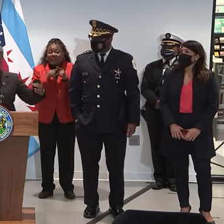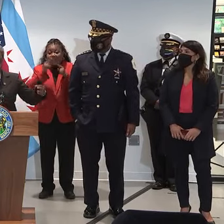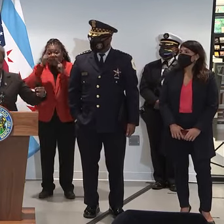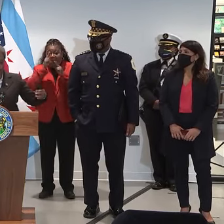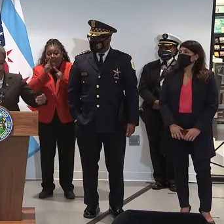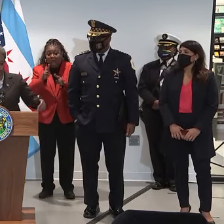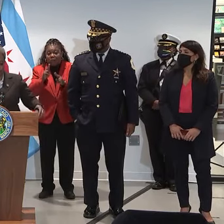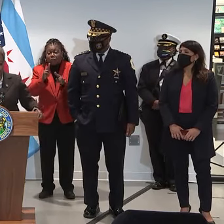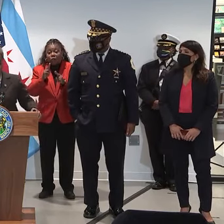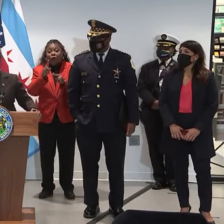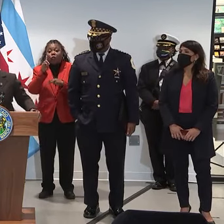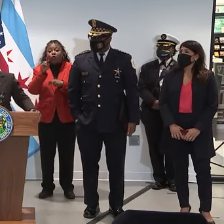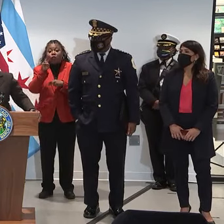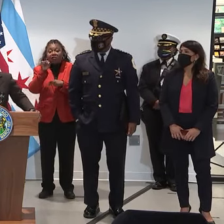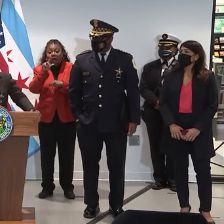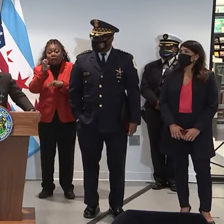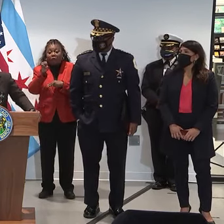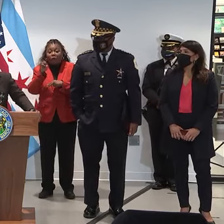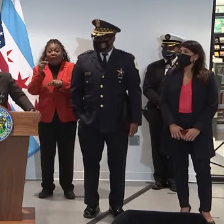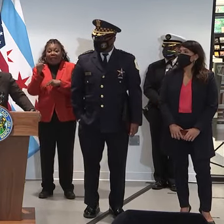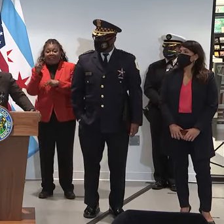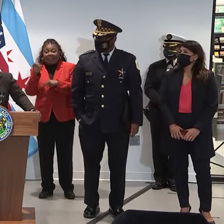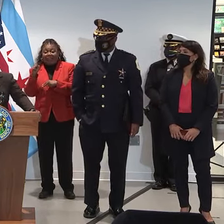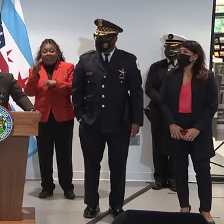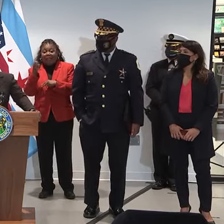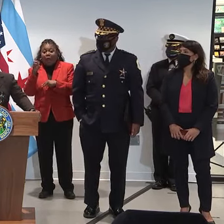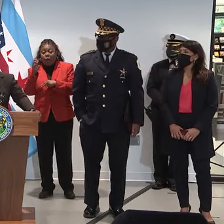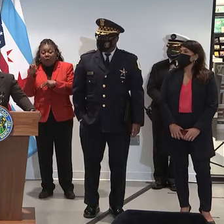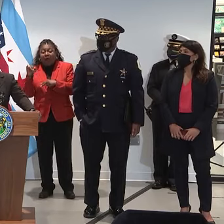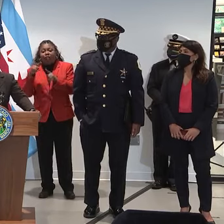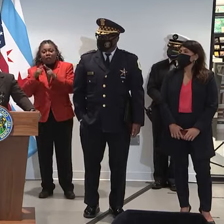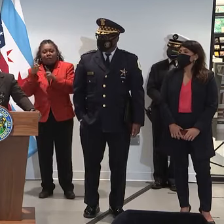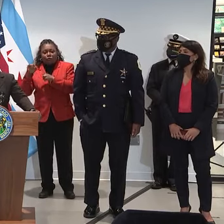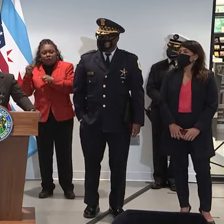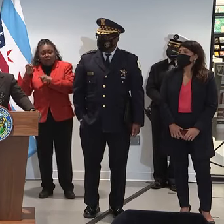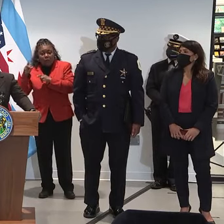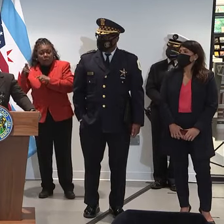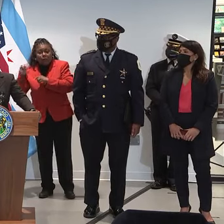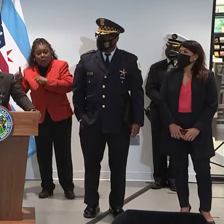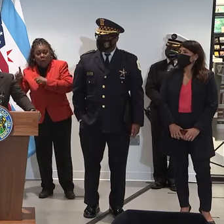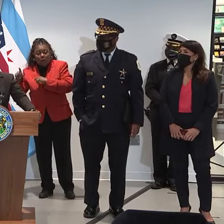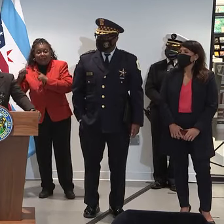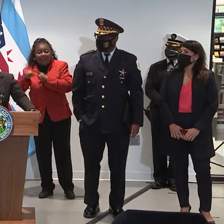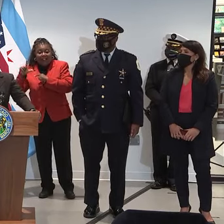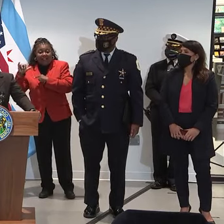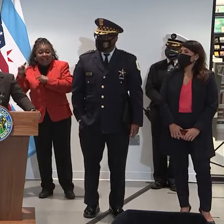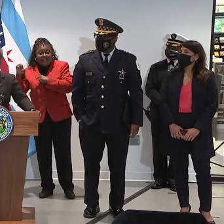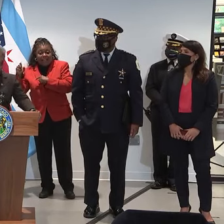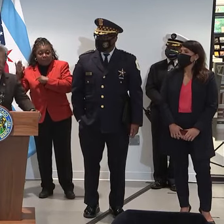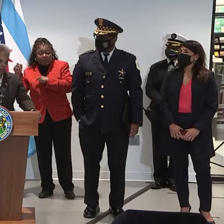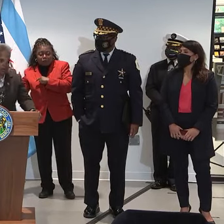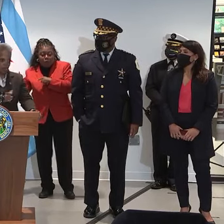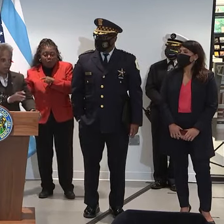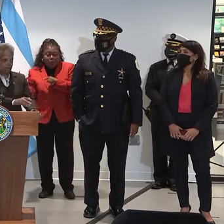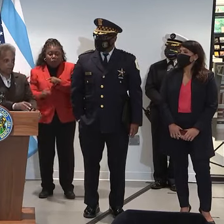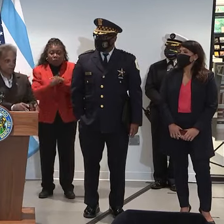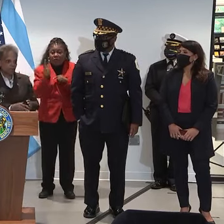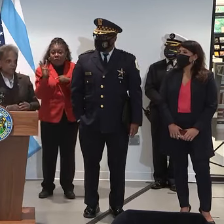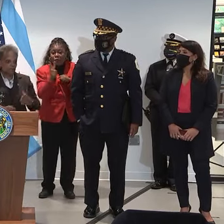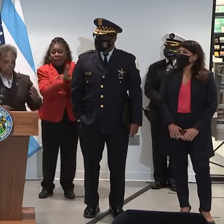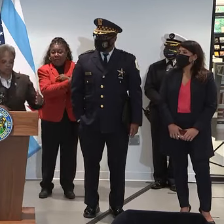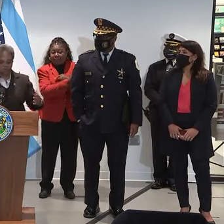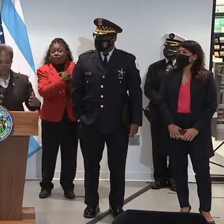honor DeSable and Kitty Hawa from DeSable Park in Lake Michigan all the way